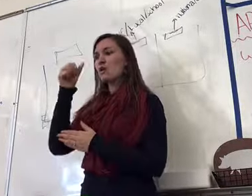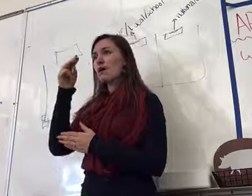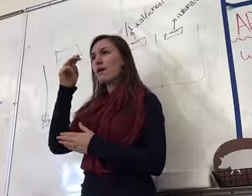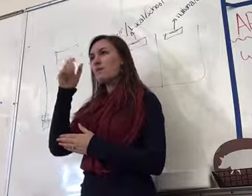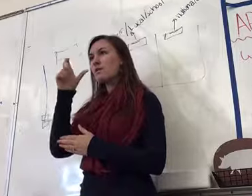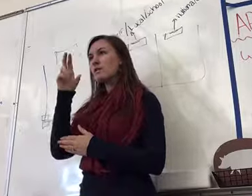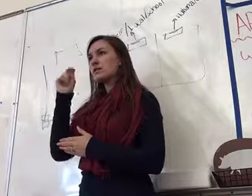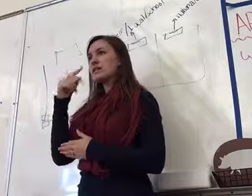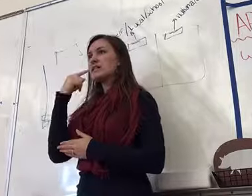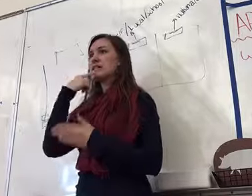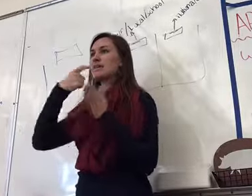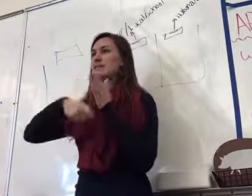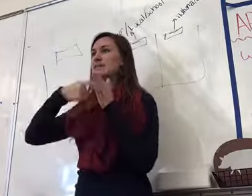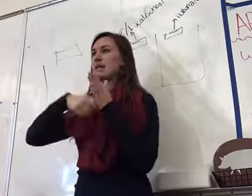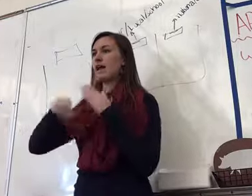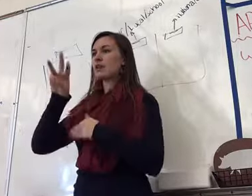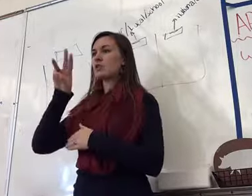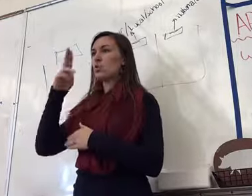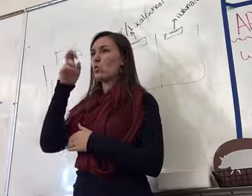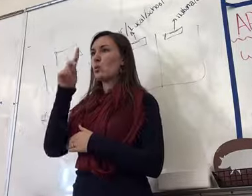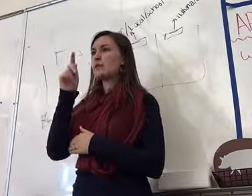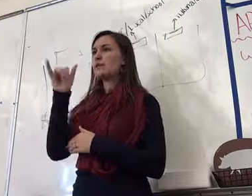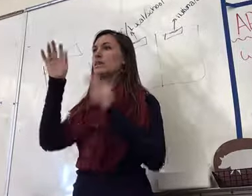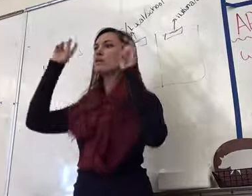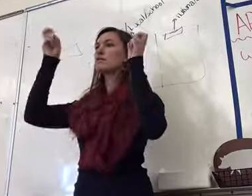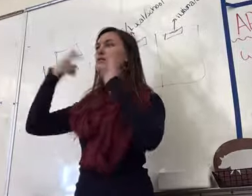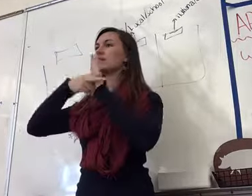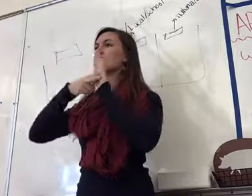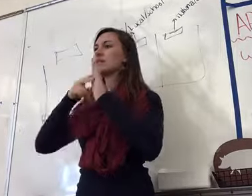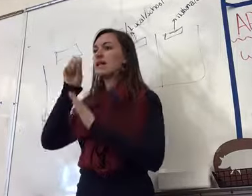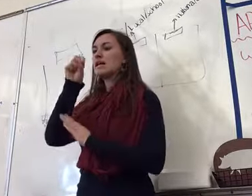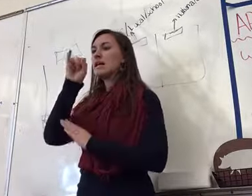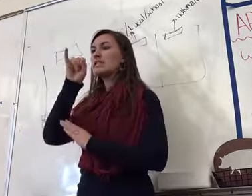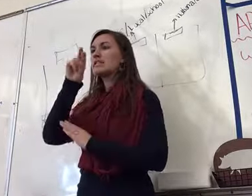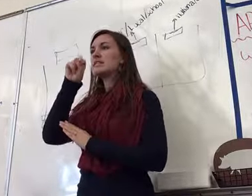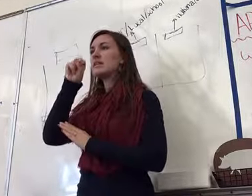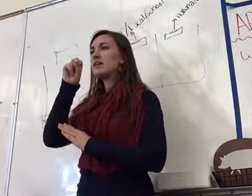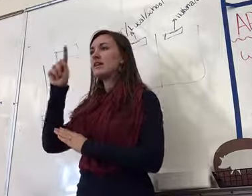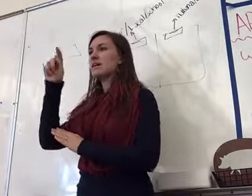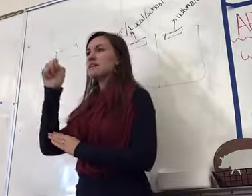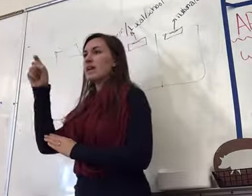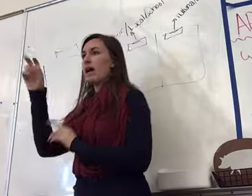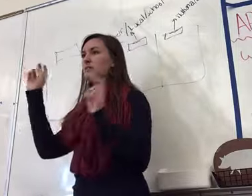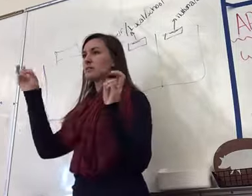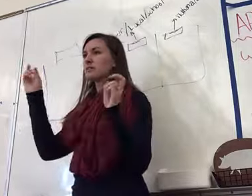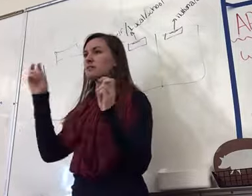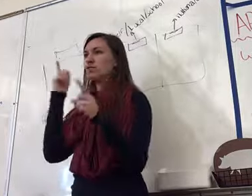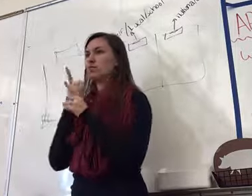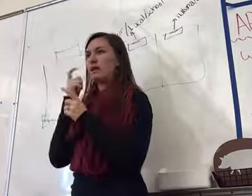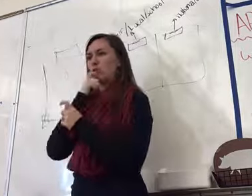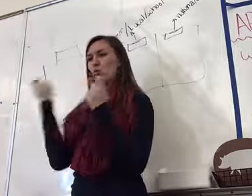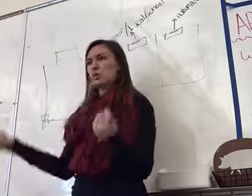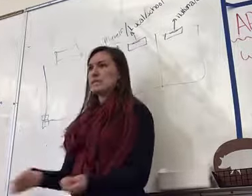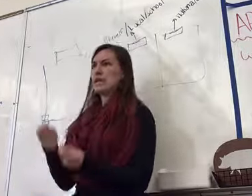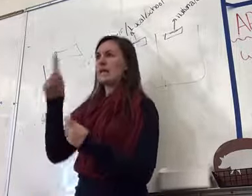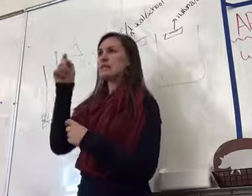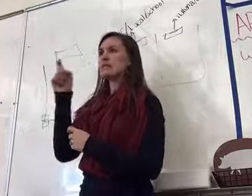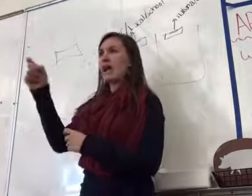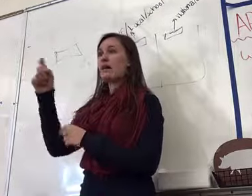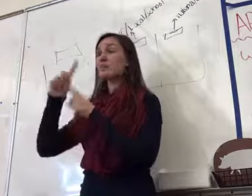whiskey as a sin tax because we don't need whiskey. In particular, though, whiskey is made from what crop? Does anybody remember? Corn. So